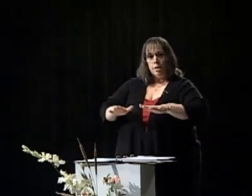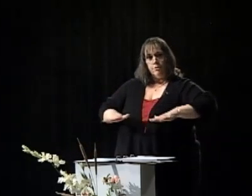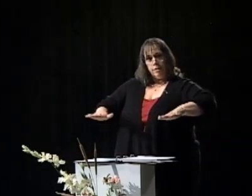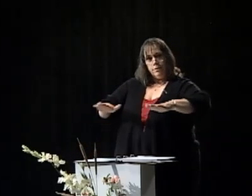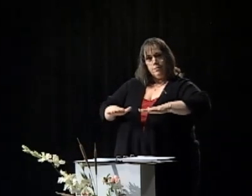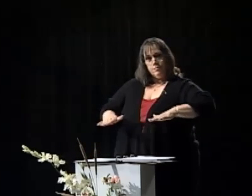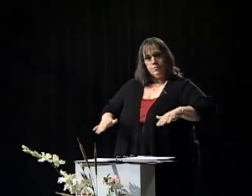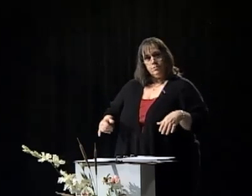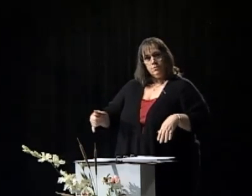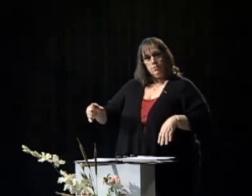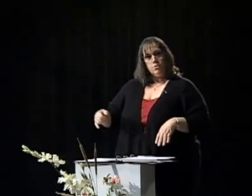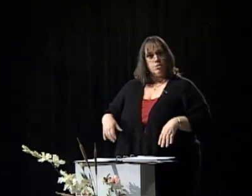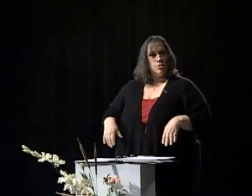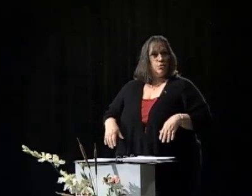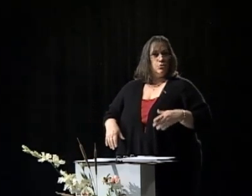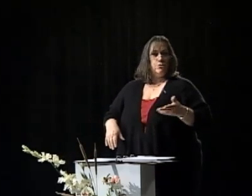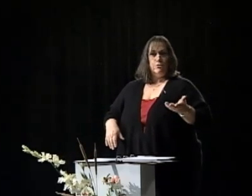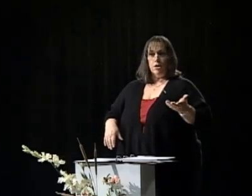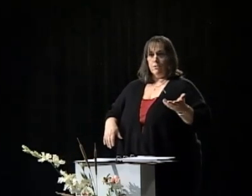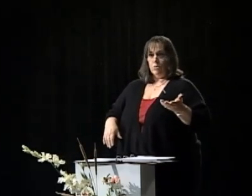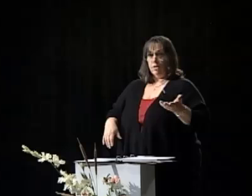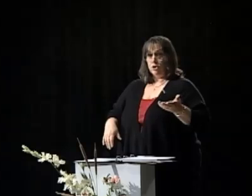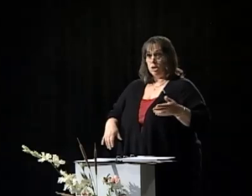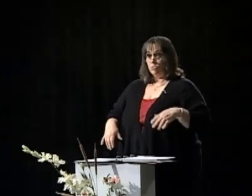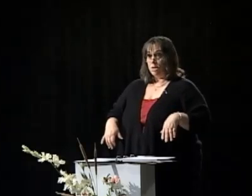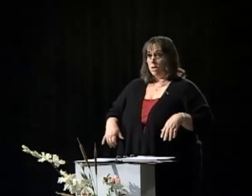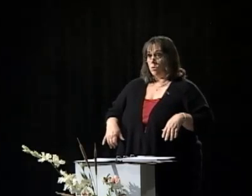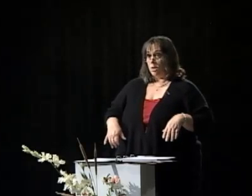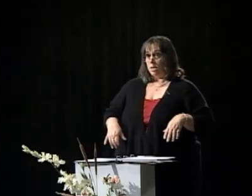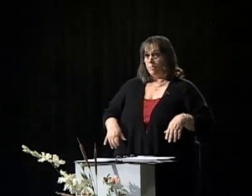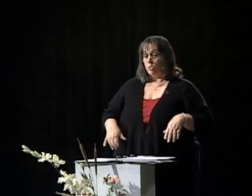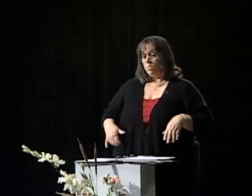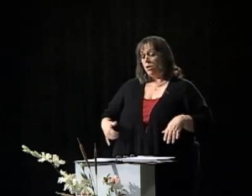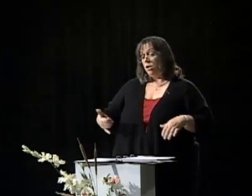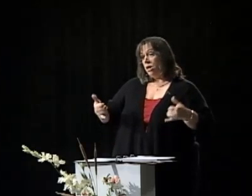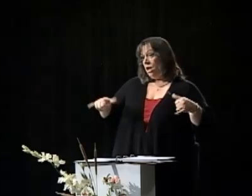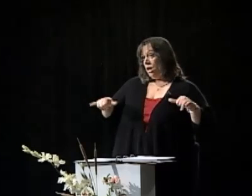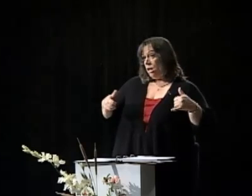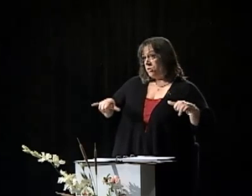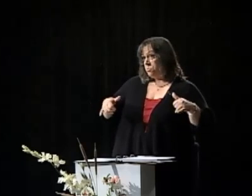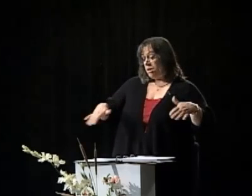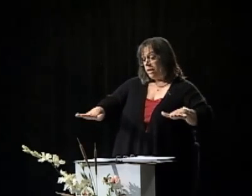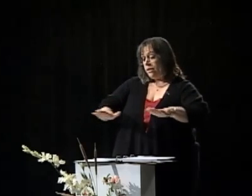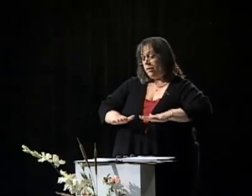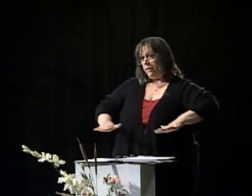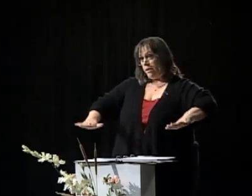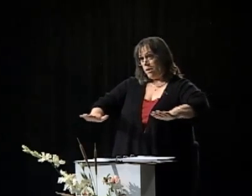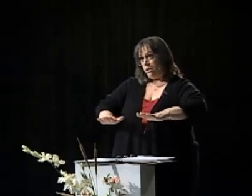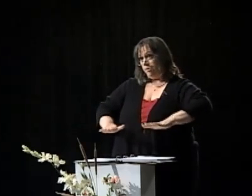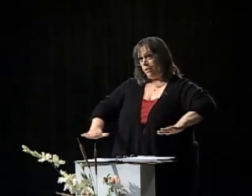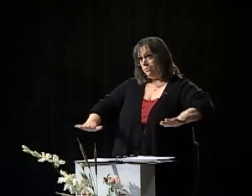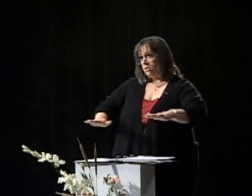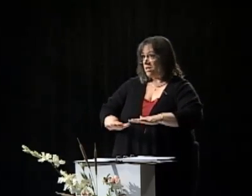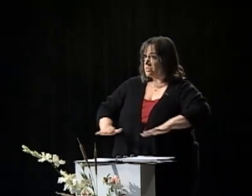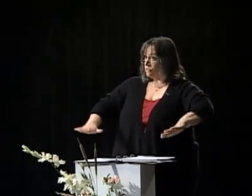area. So for any of you who have children and you want to take them to the park, it's play and then area, because that's the